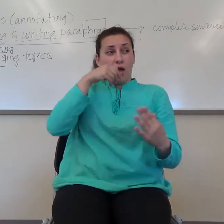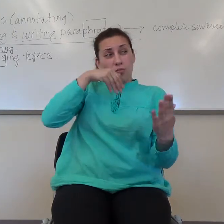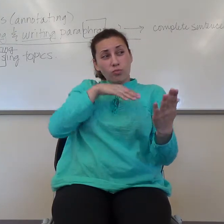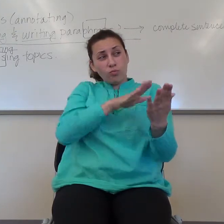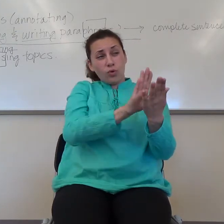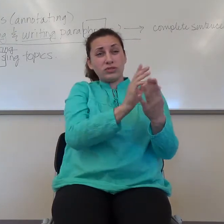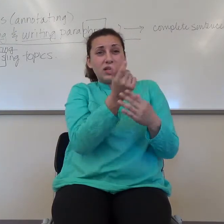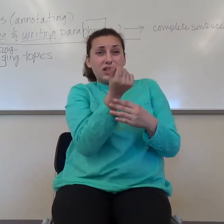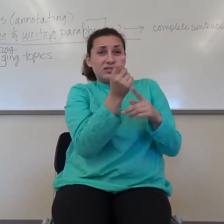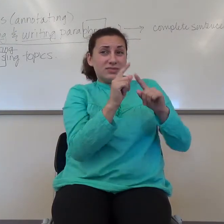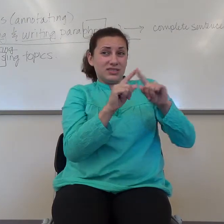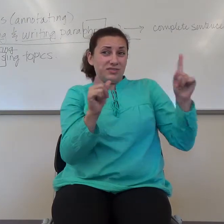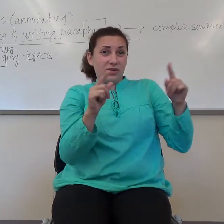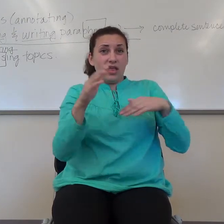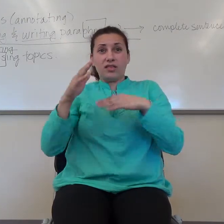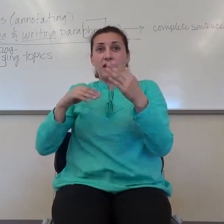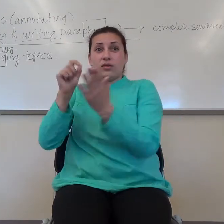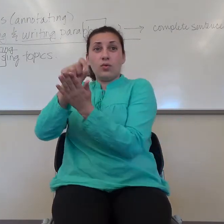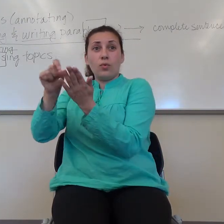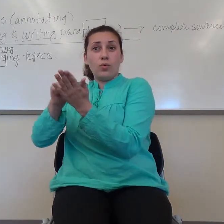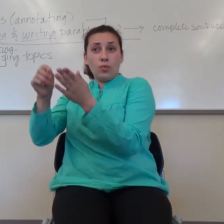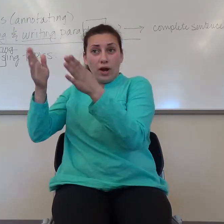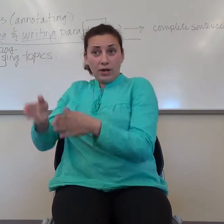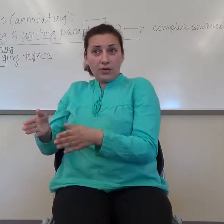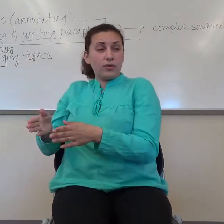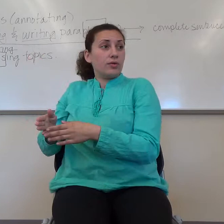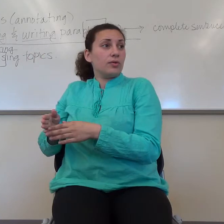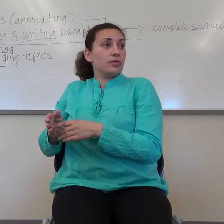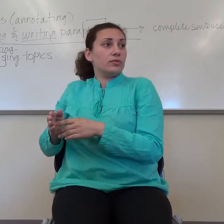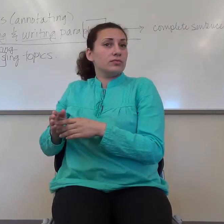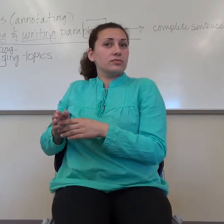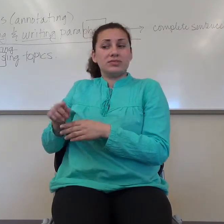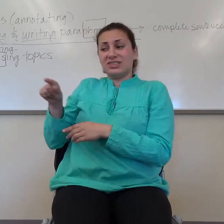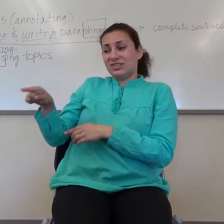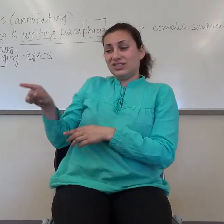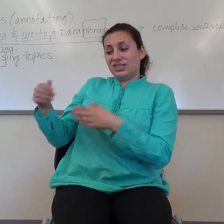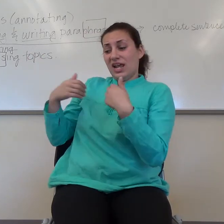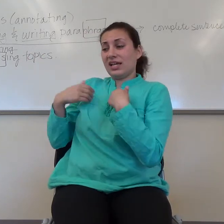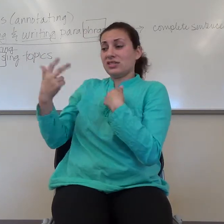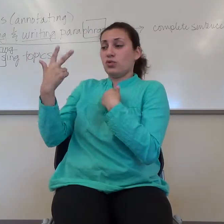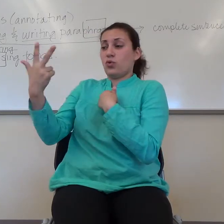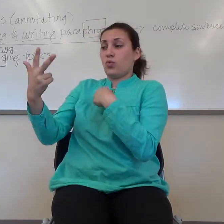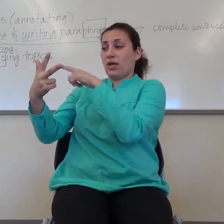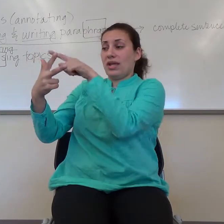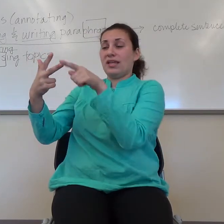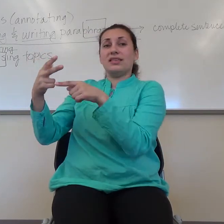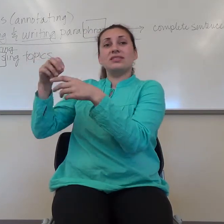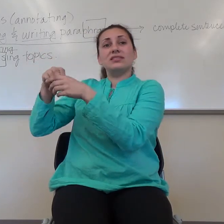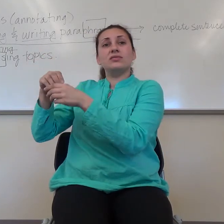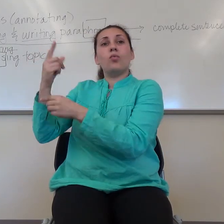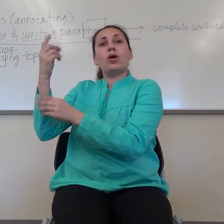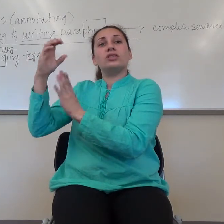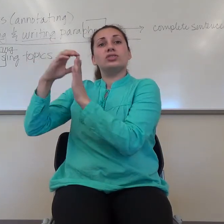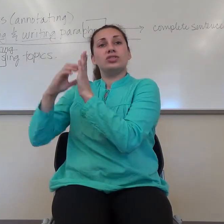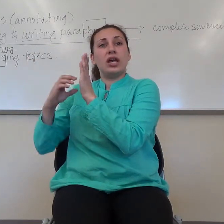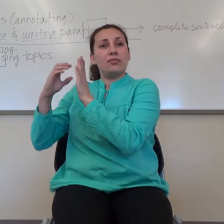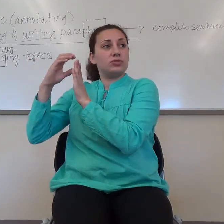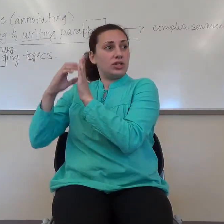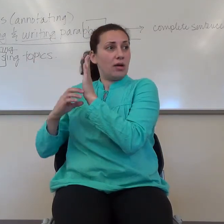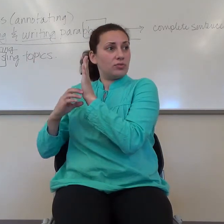way the writer of the book does. She has 3 things in one chapter. topics, main ideas, and topic sentences,